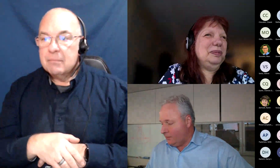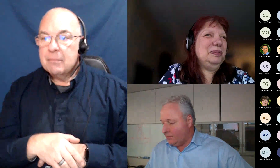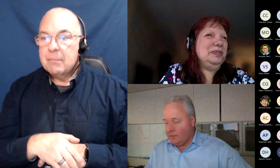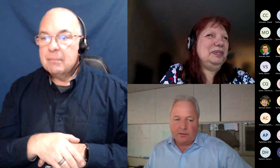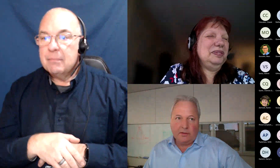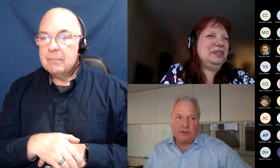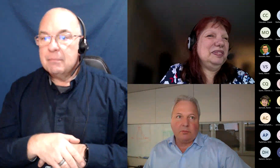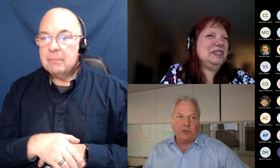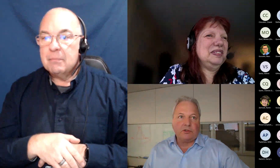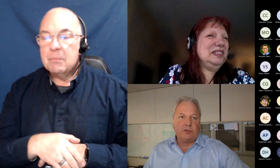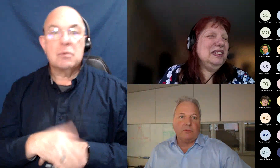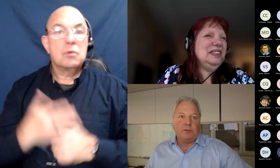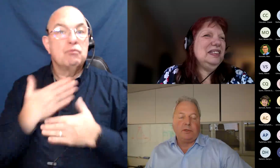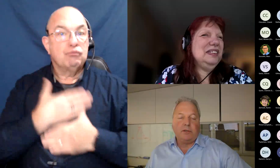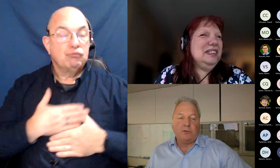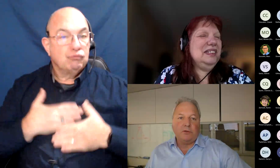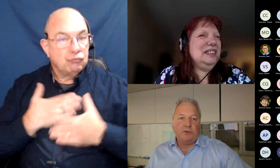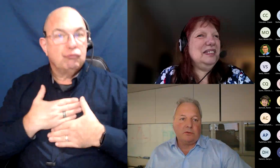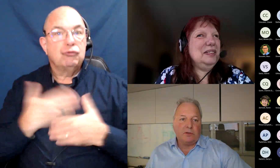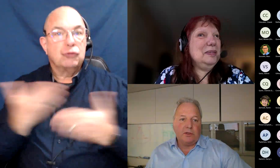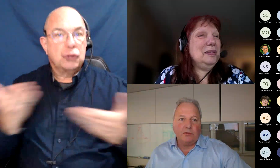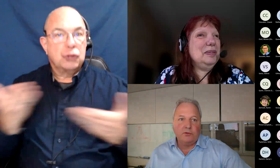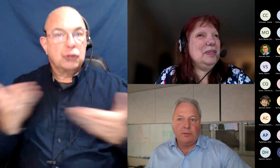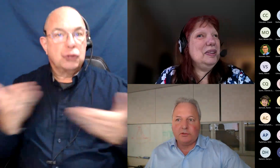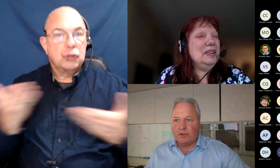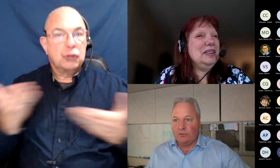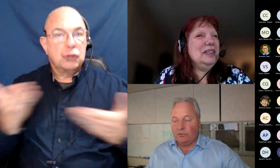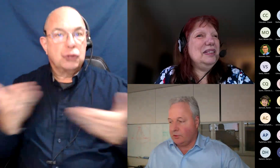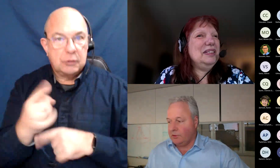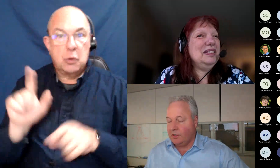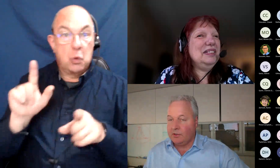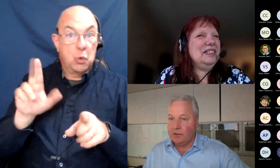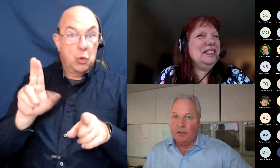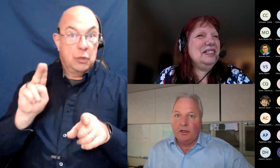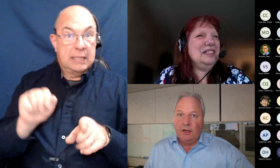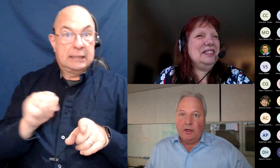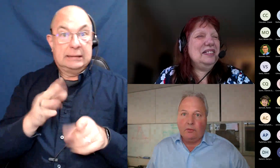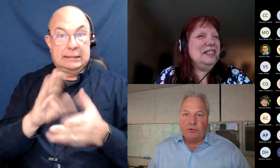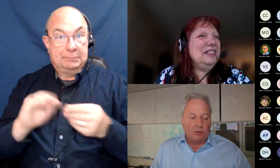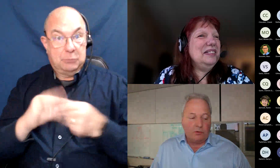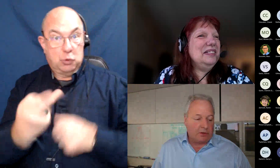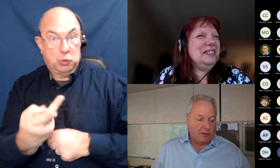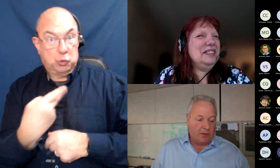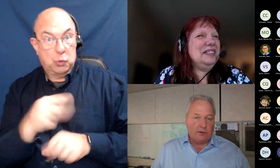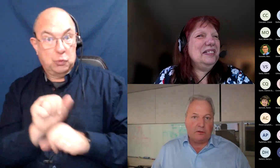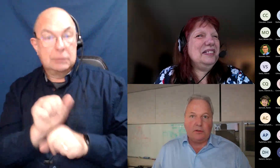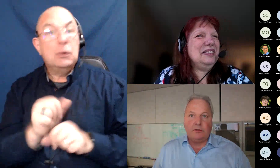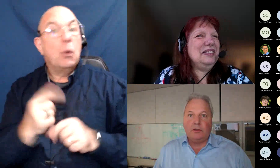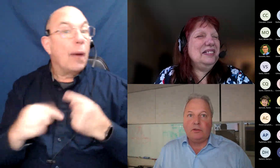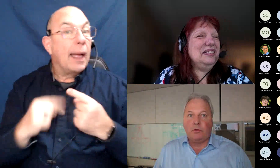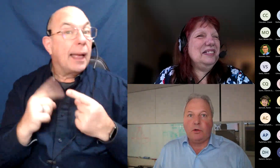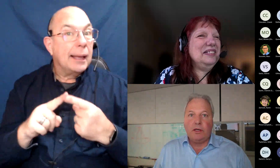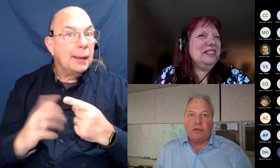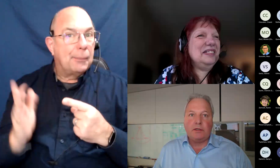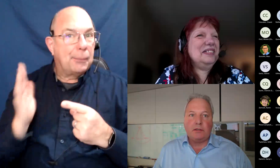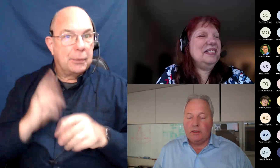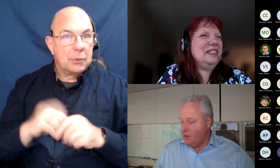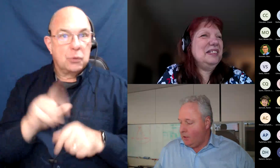a pleasure to be here with you today. Luna mentions that we've worked together. We started working together